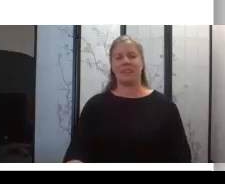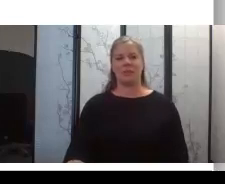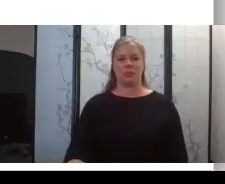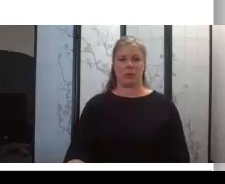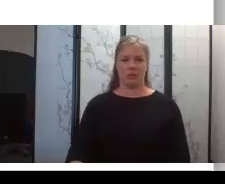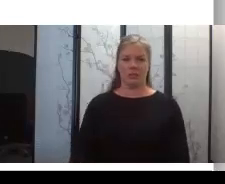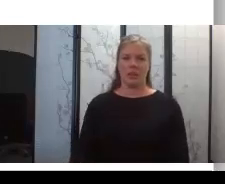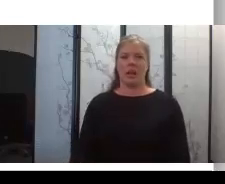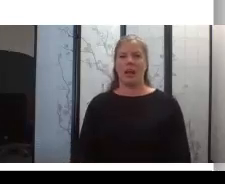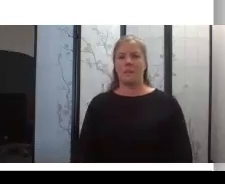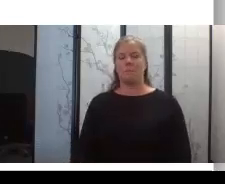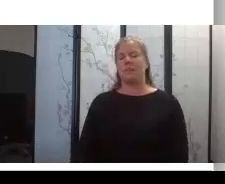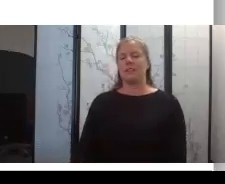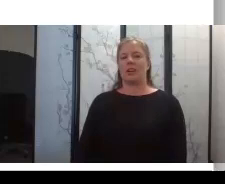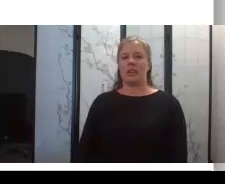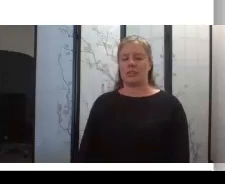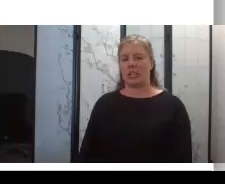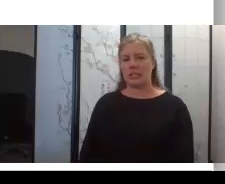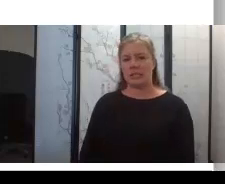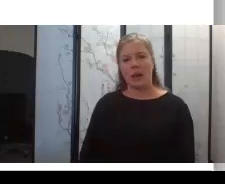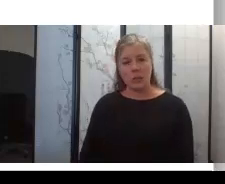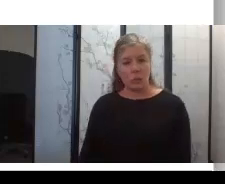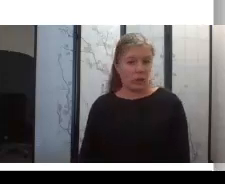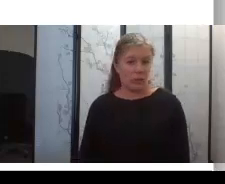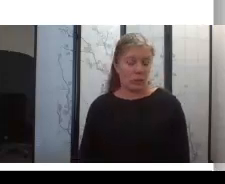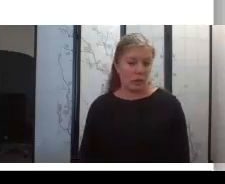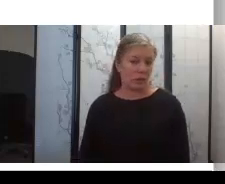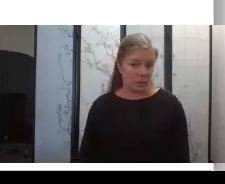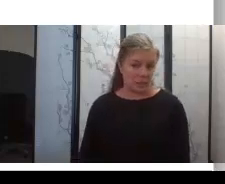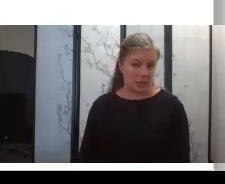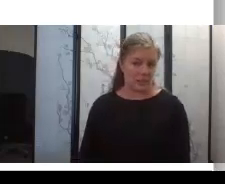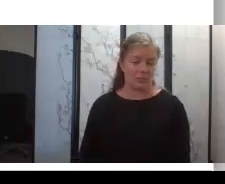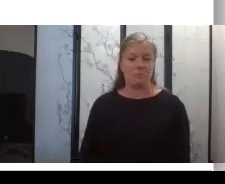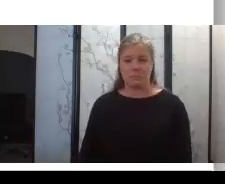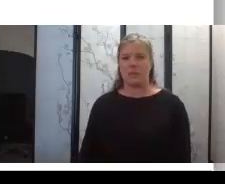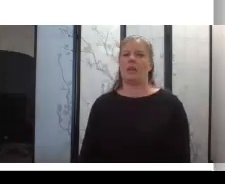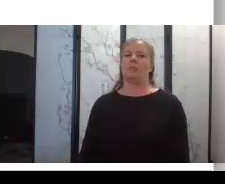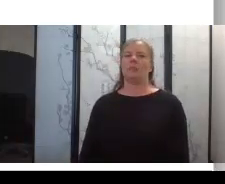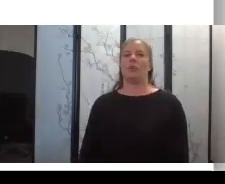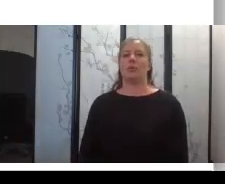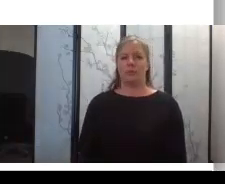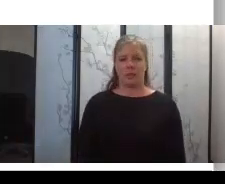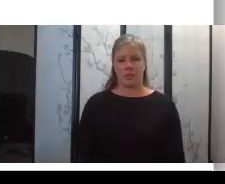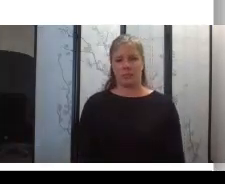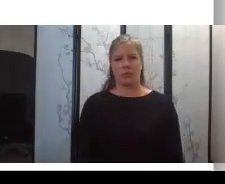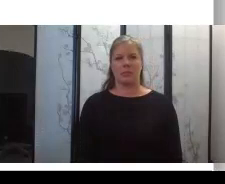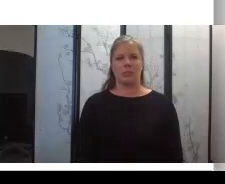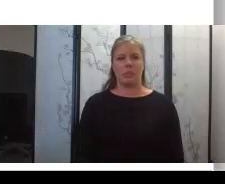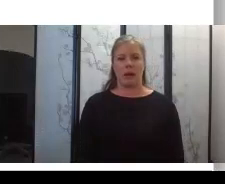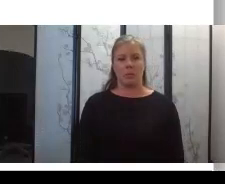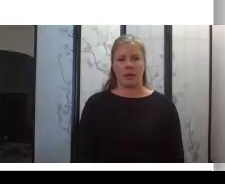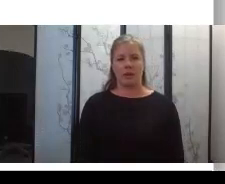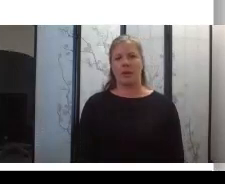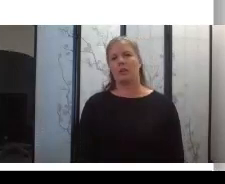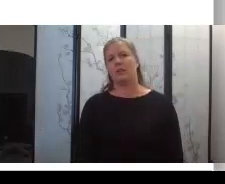Okay, and then rhetoricals. These are English sentences. How would you work a rhetorical into this? So, for example, due